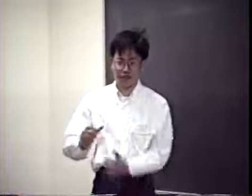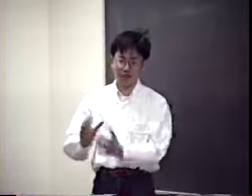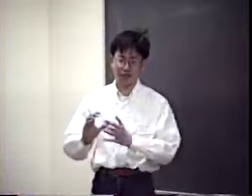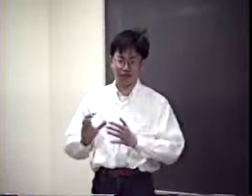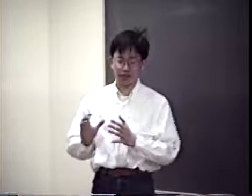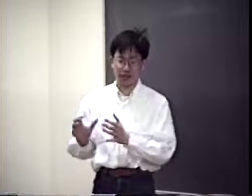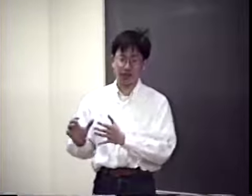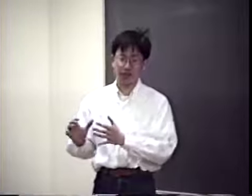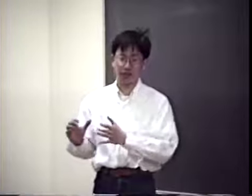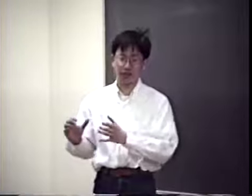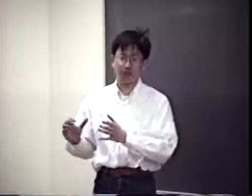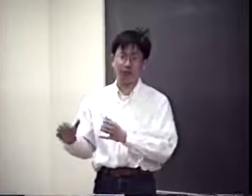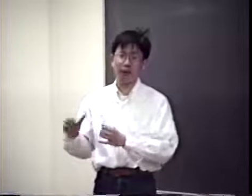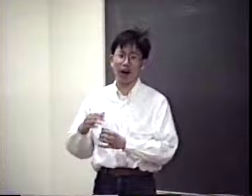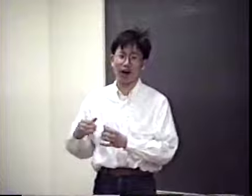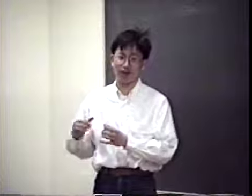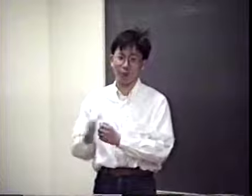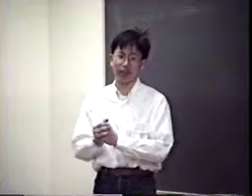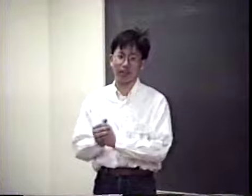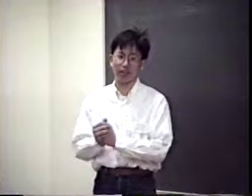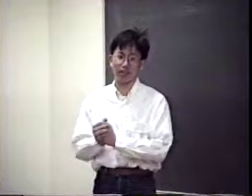Everything is the language is so globalizations,